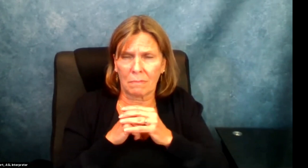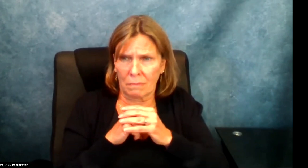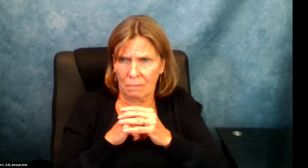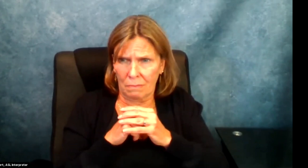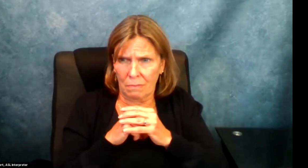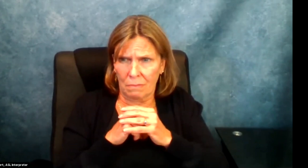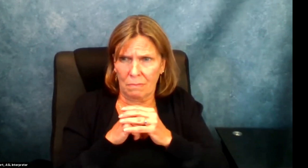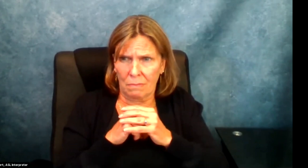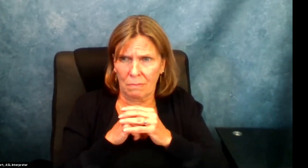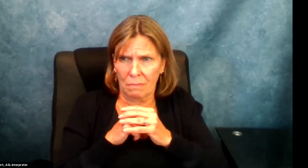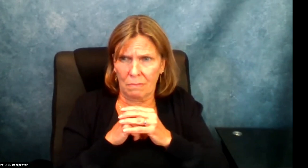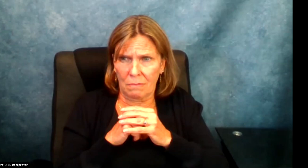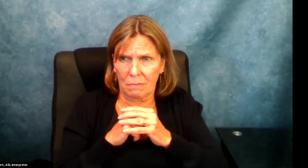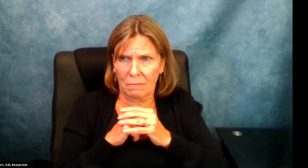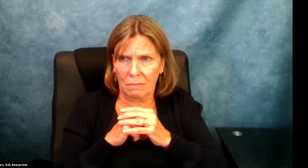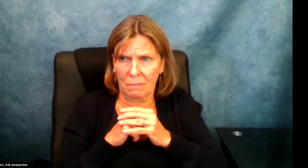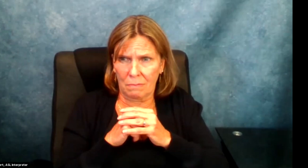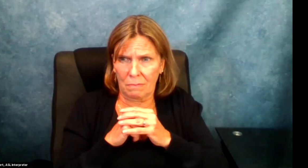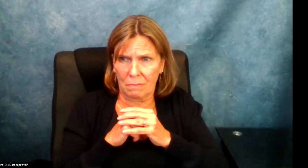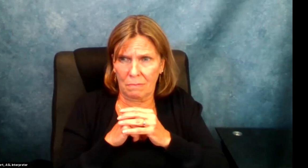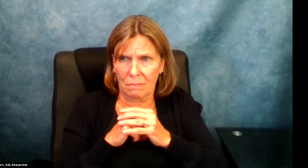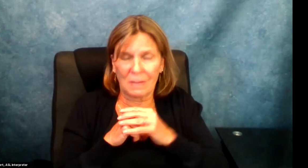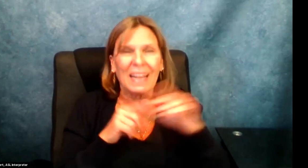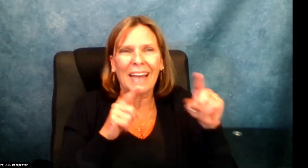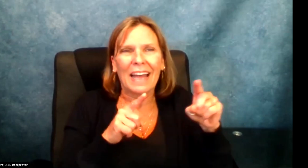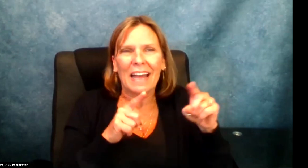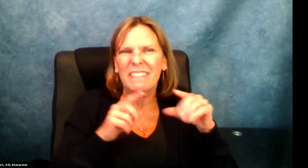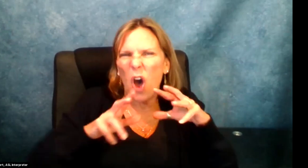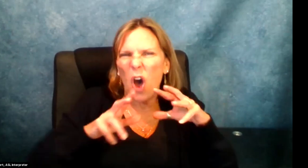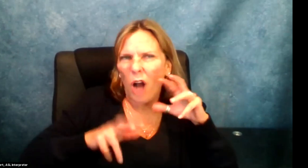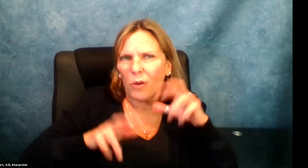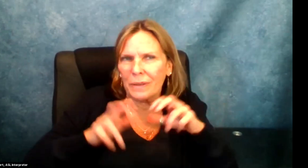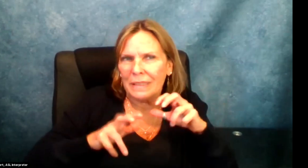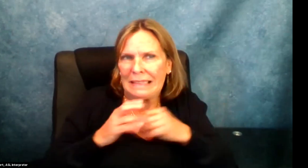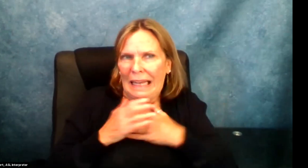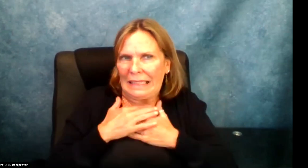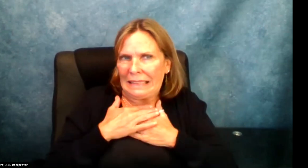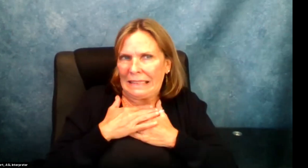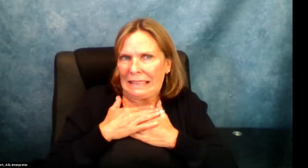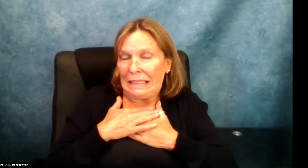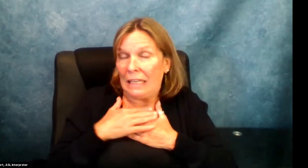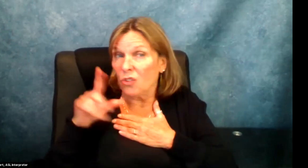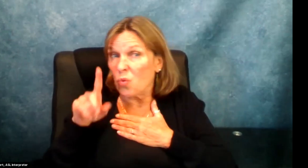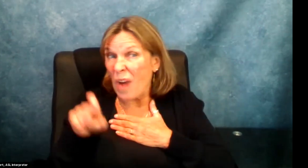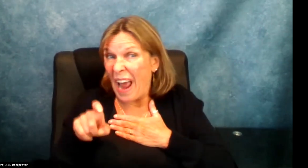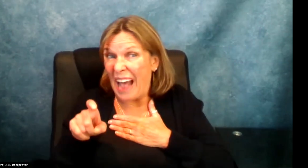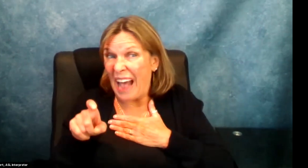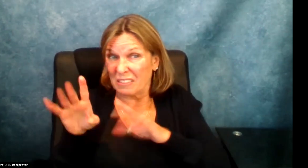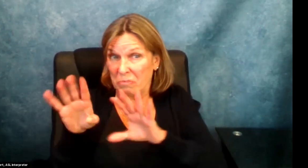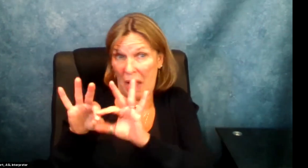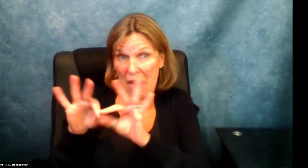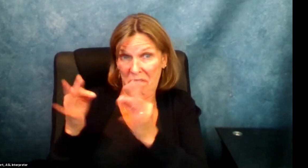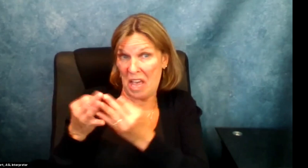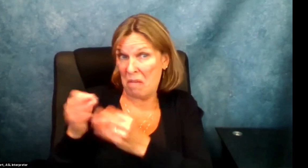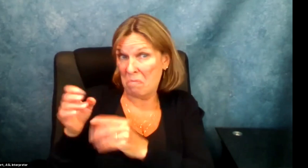asking other families or people if they've been vaccinated